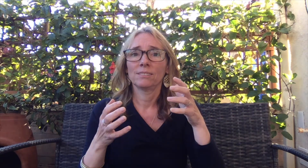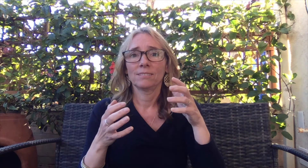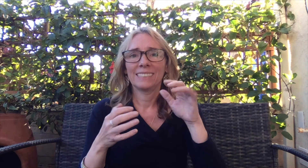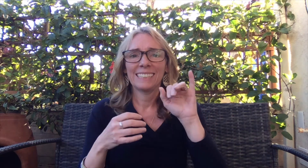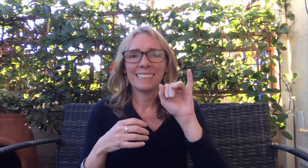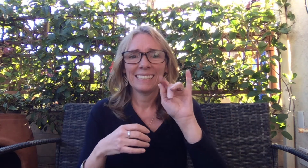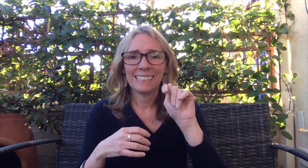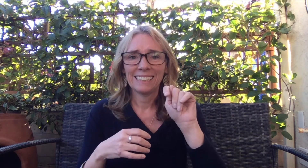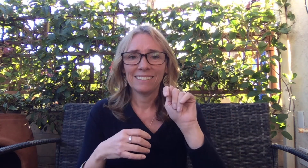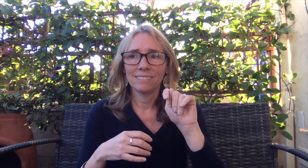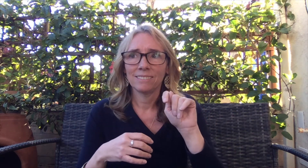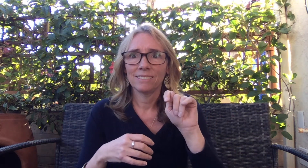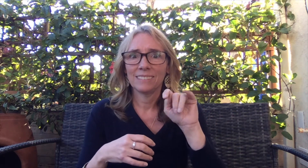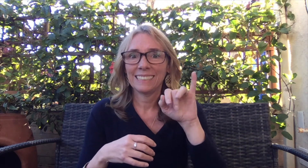enough.